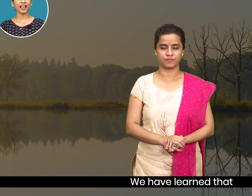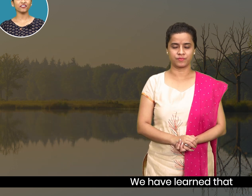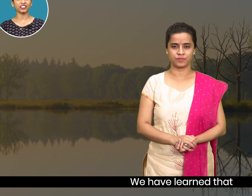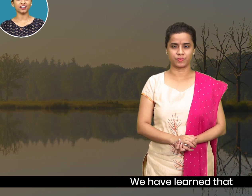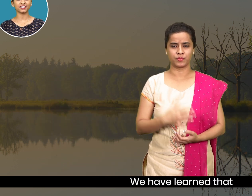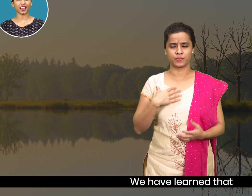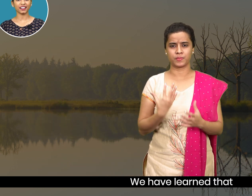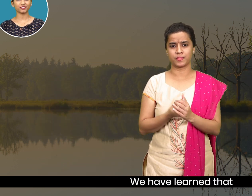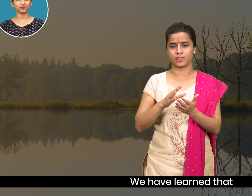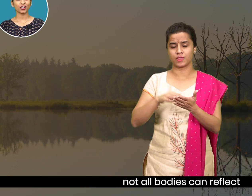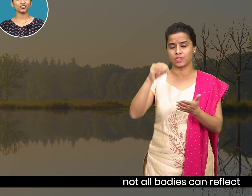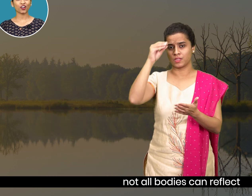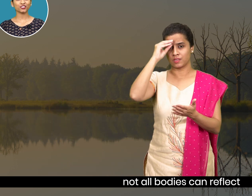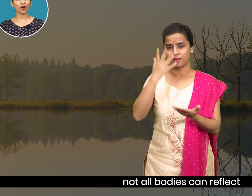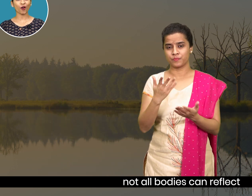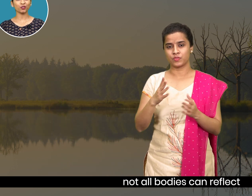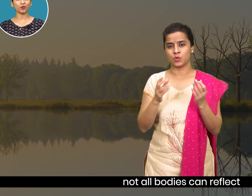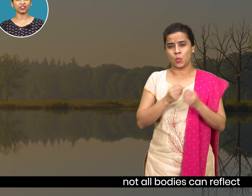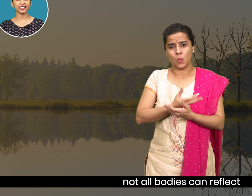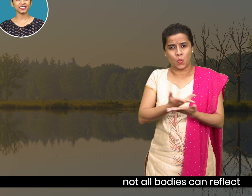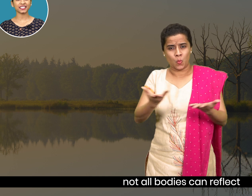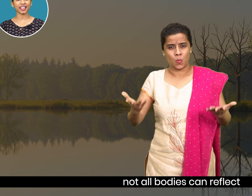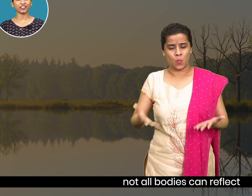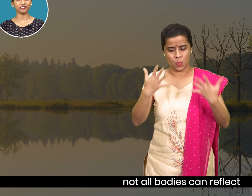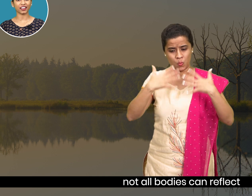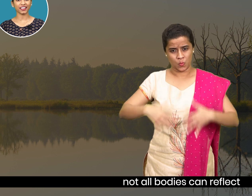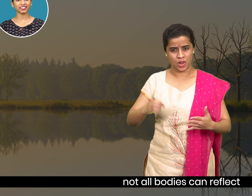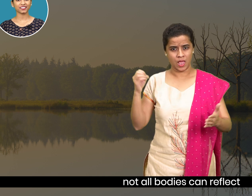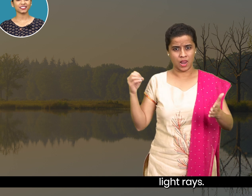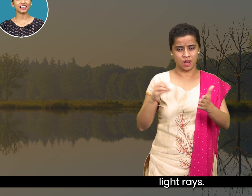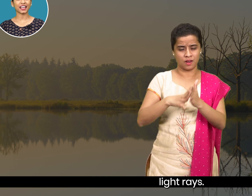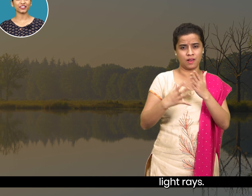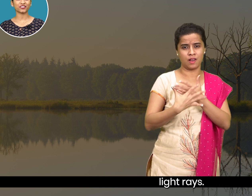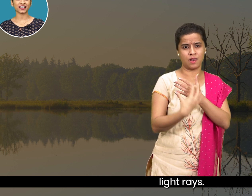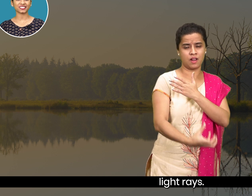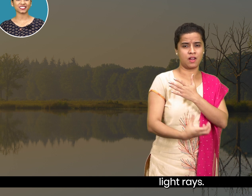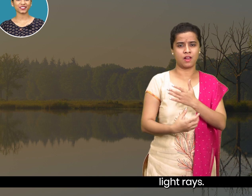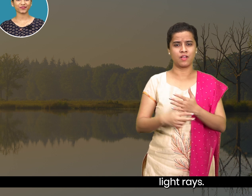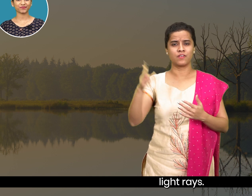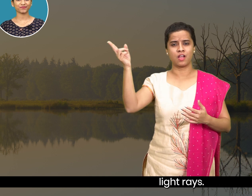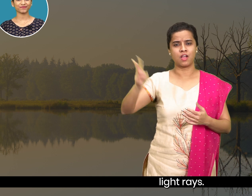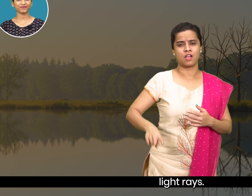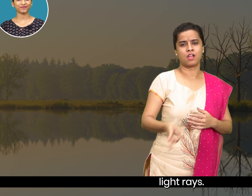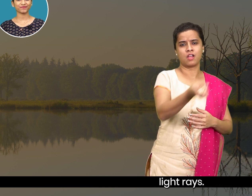We have learned that not all bodies can reflect light rays.